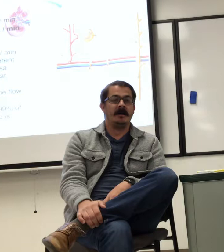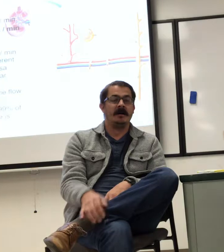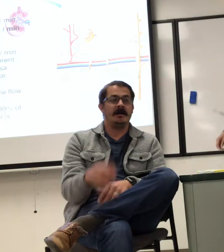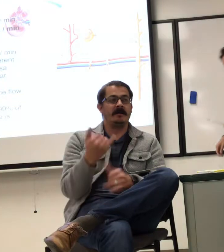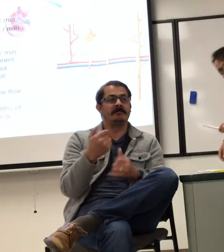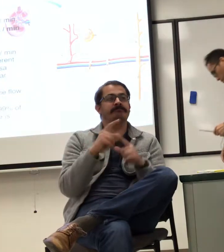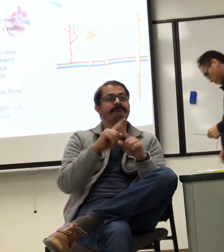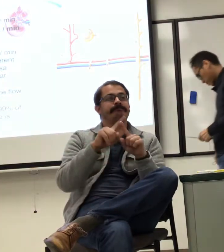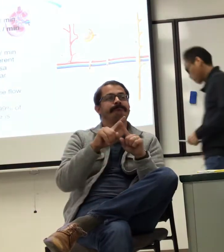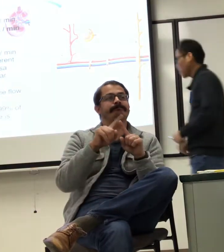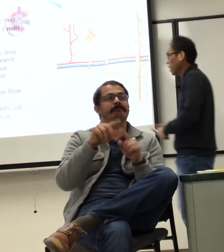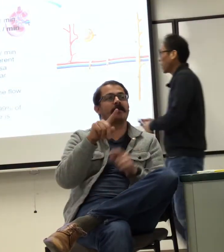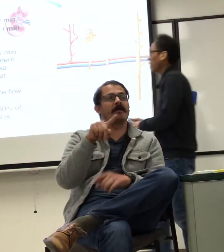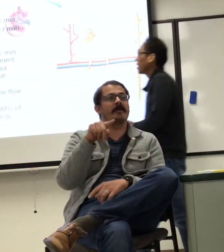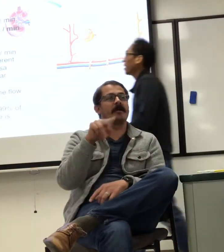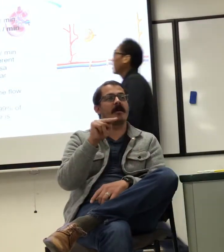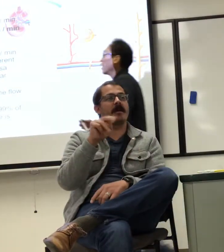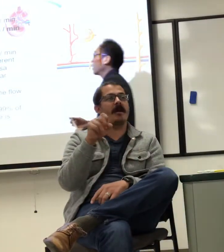nephron.